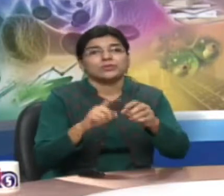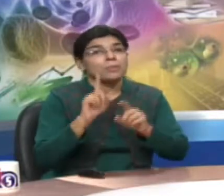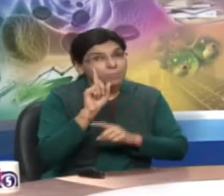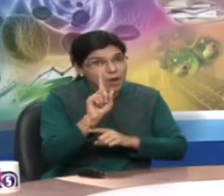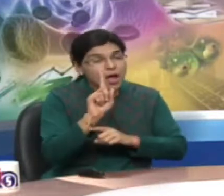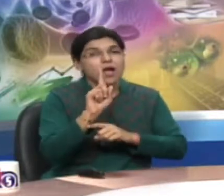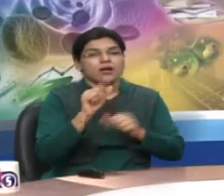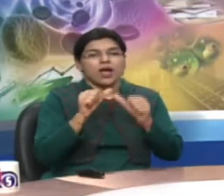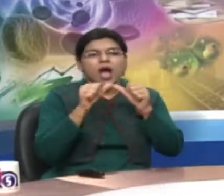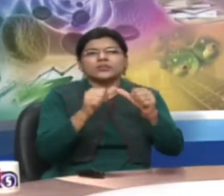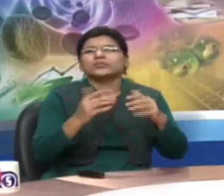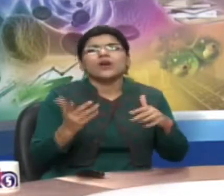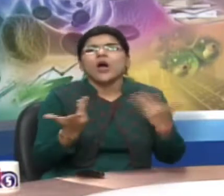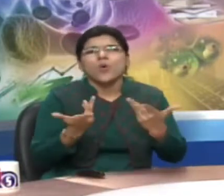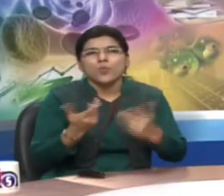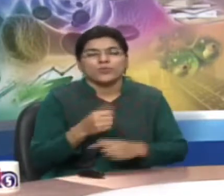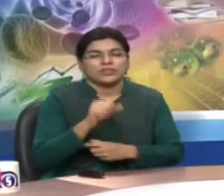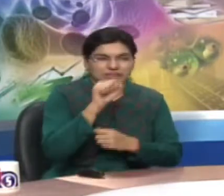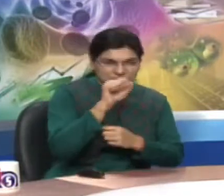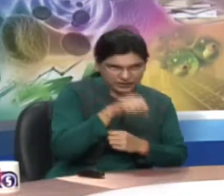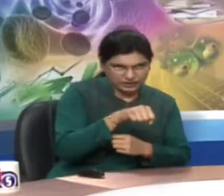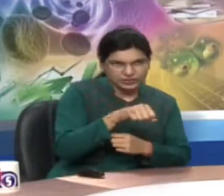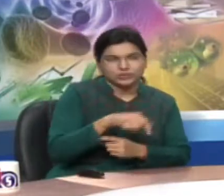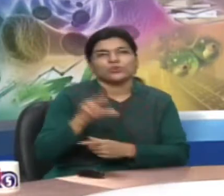is also used for asking a question.